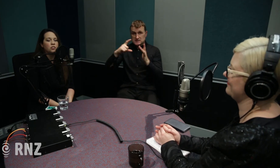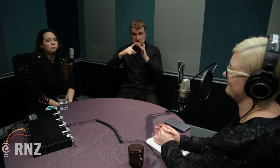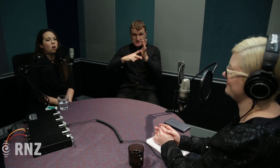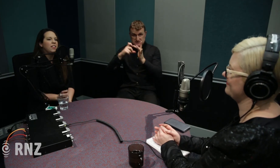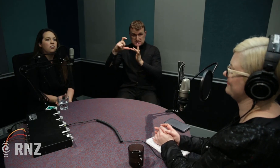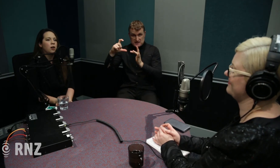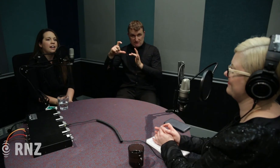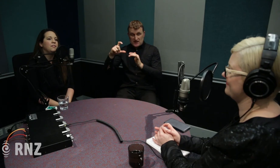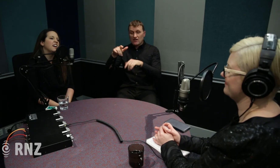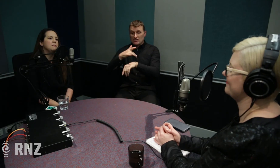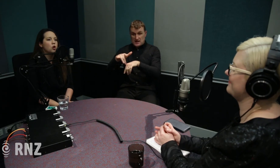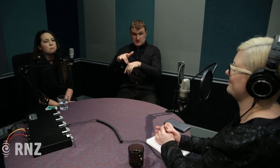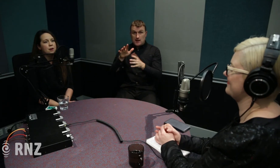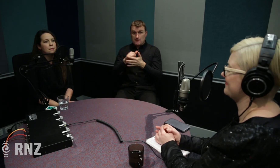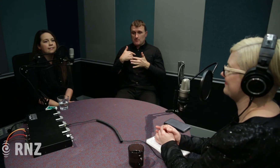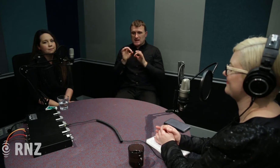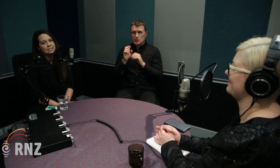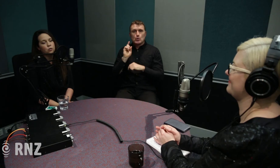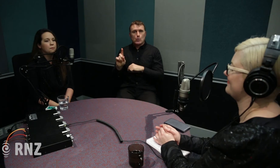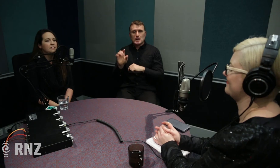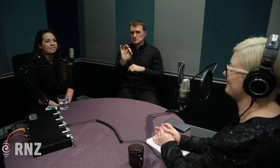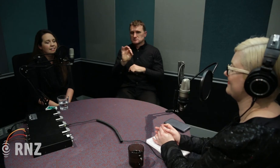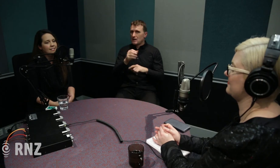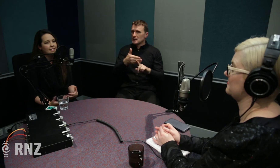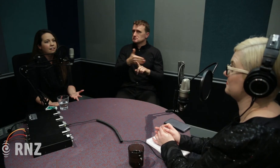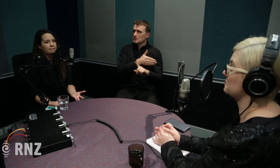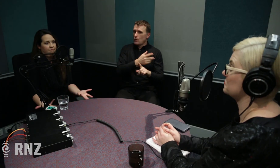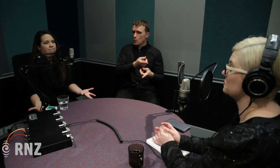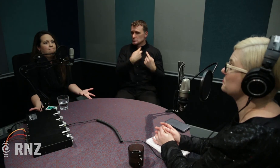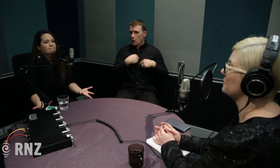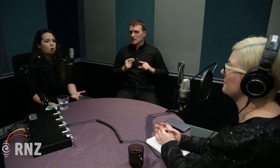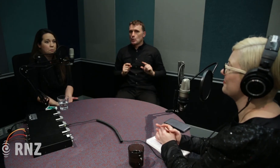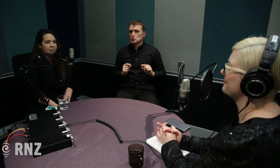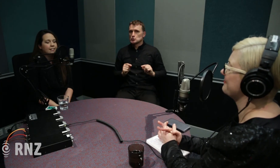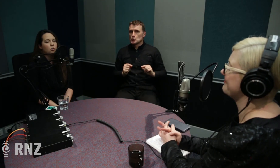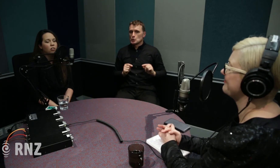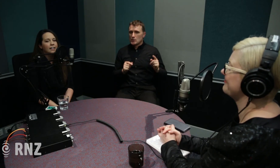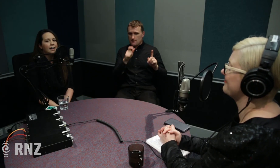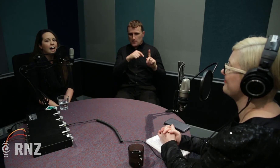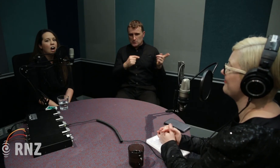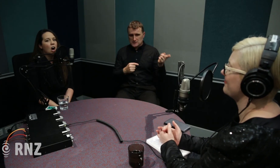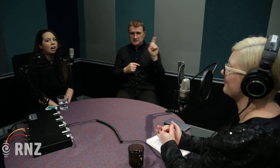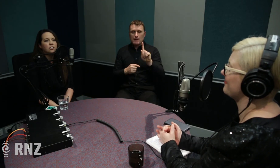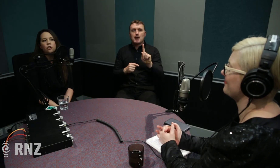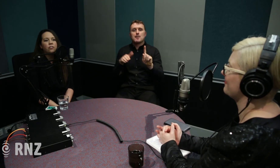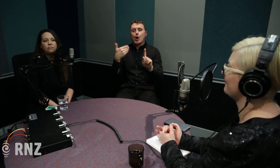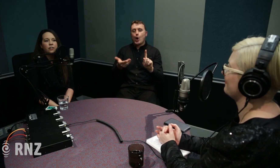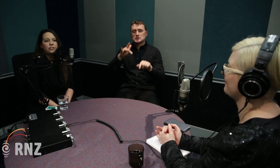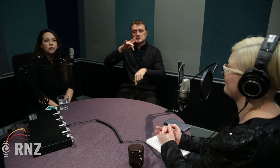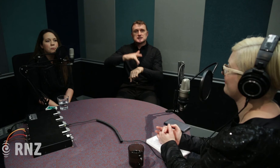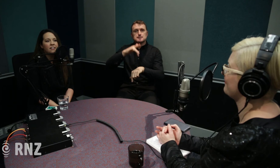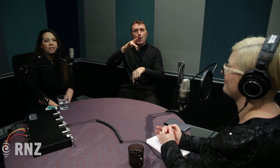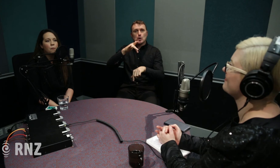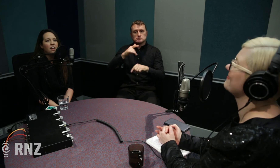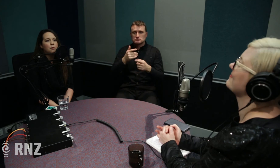booked as an interpreter on that night and they gave me no prep and someone stood up and sung an operatic song, I don't know if I